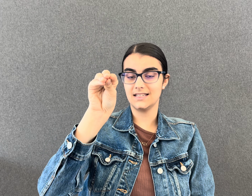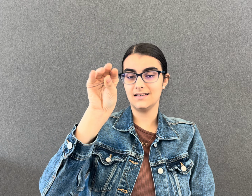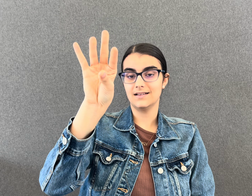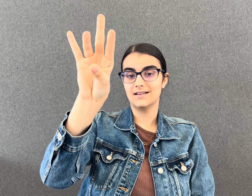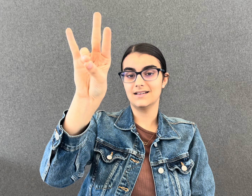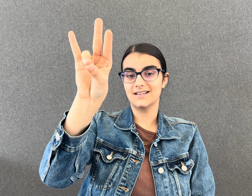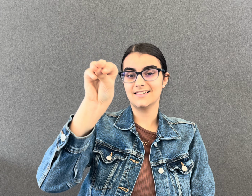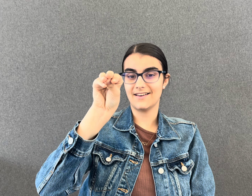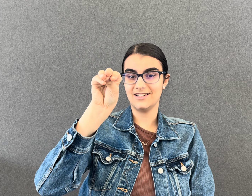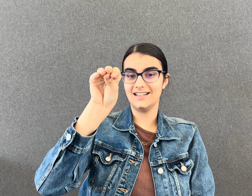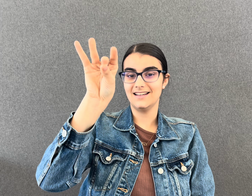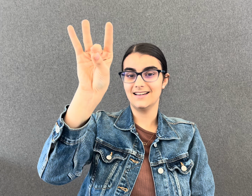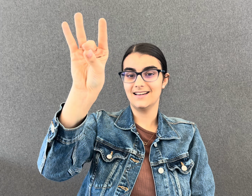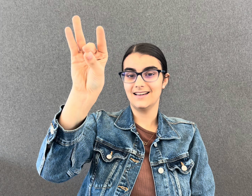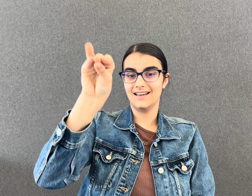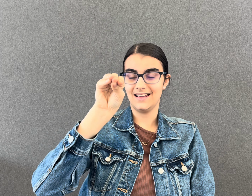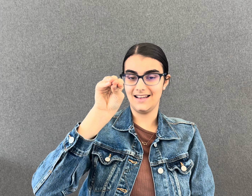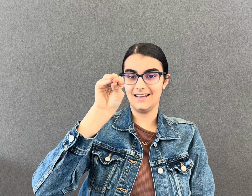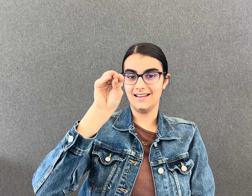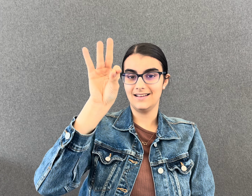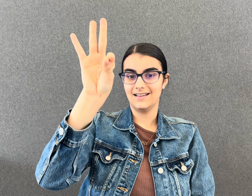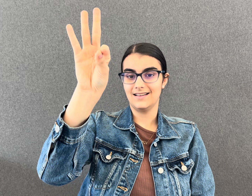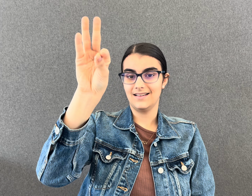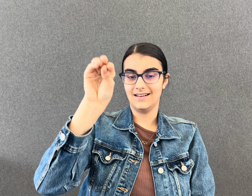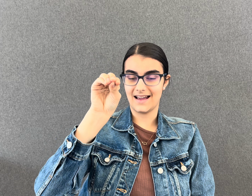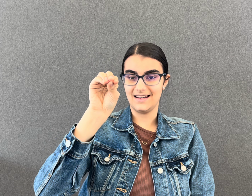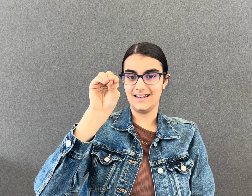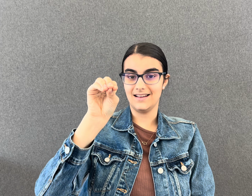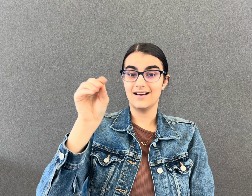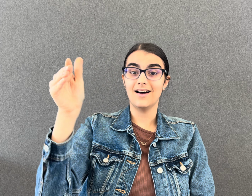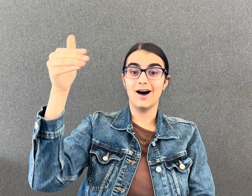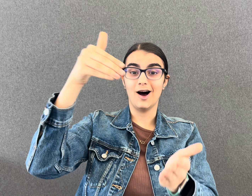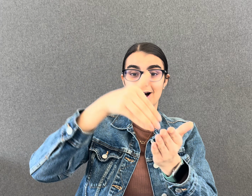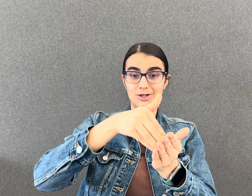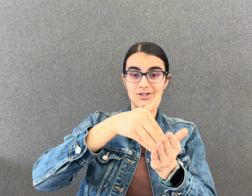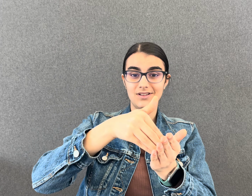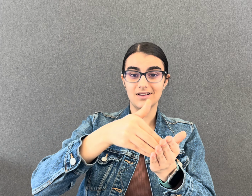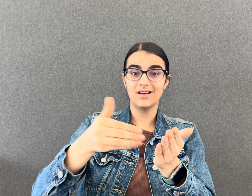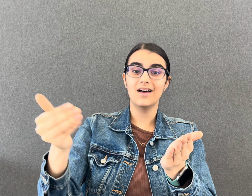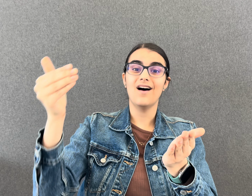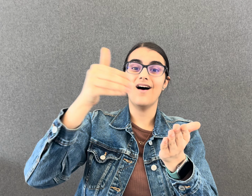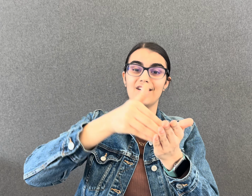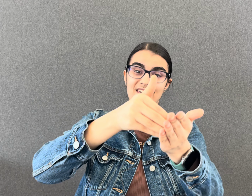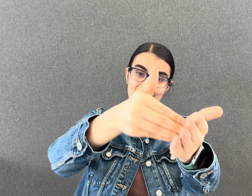60, 70, 80, 90, 100, 1,000.